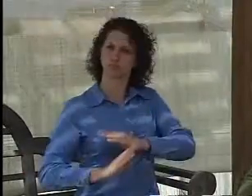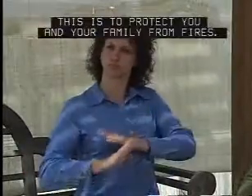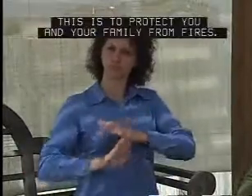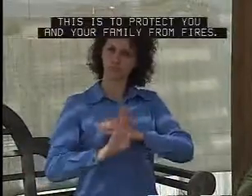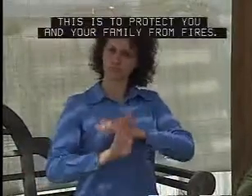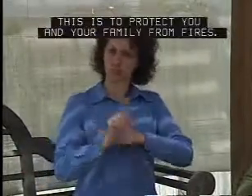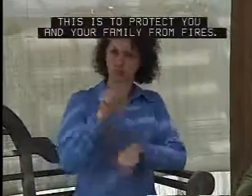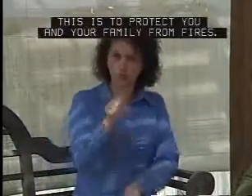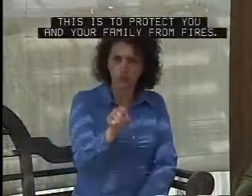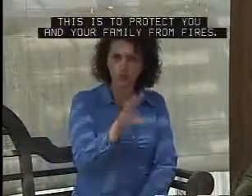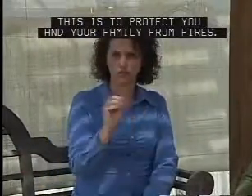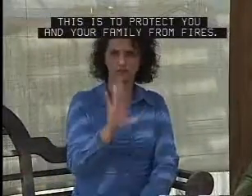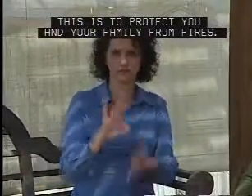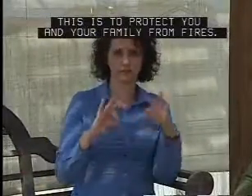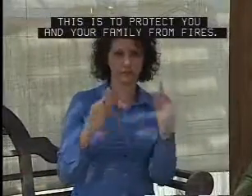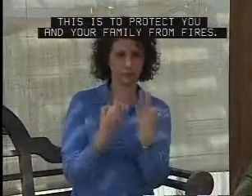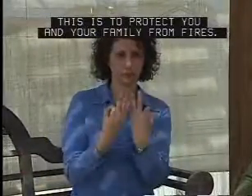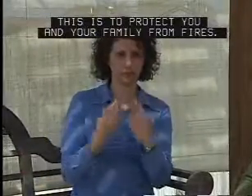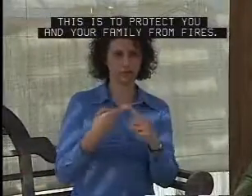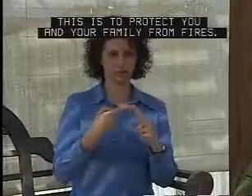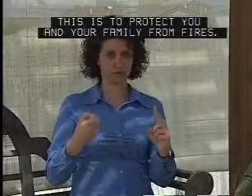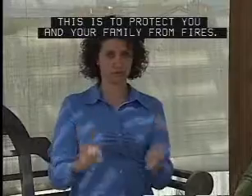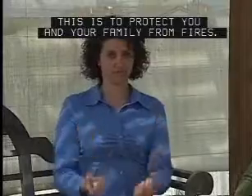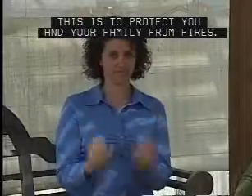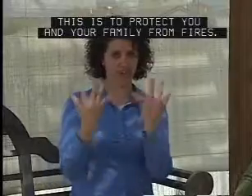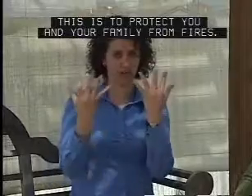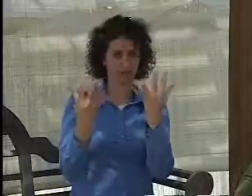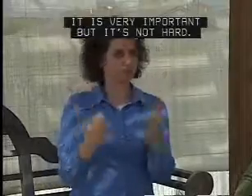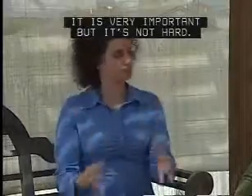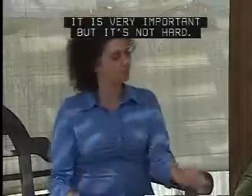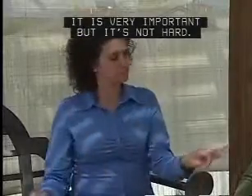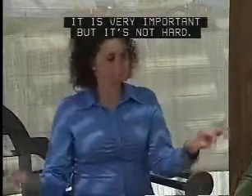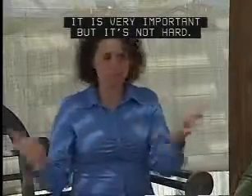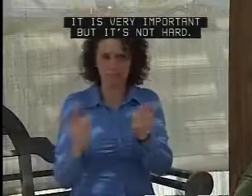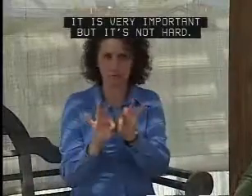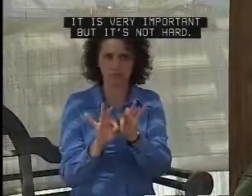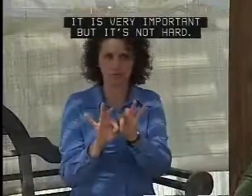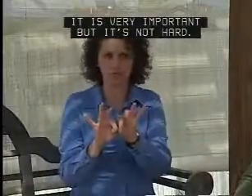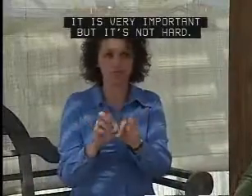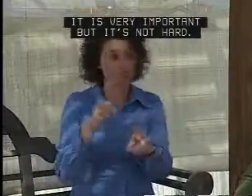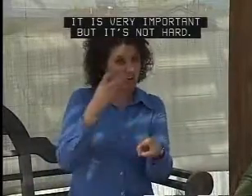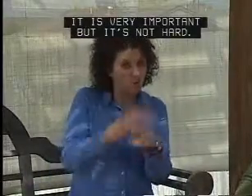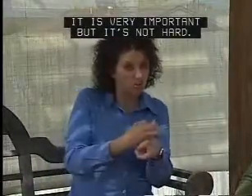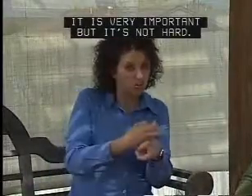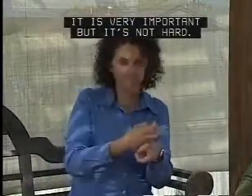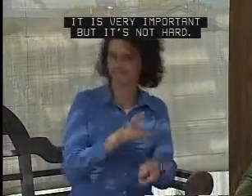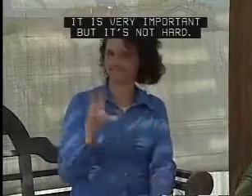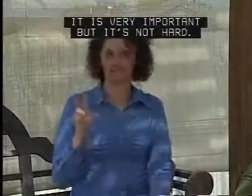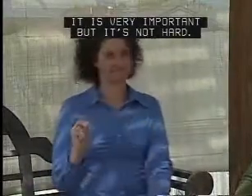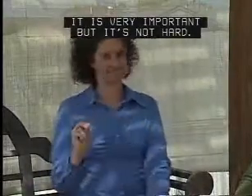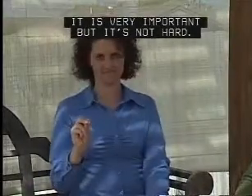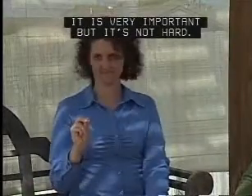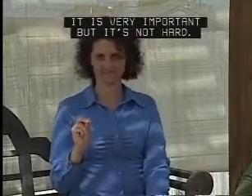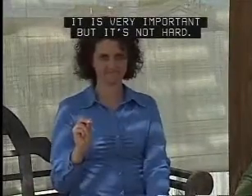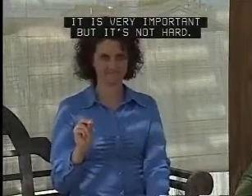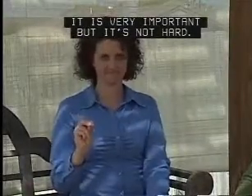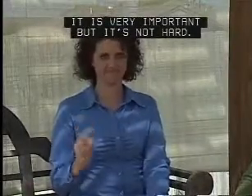This is to protect you and your family from fires. It's very important, but it's not hard.